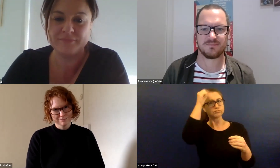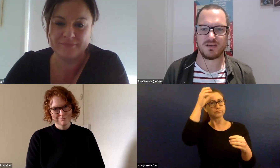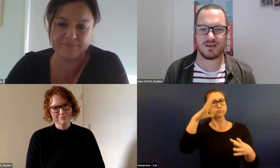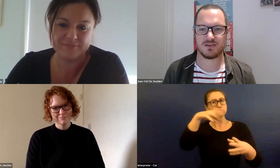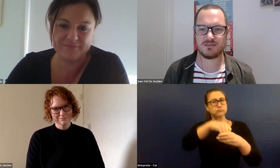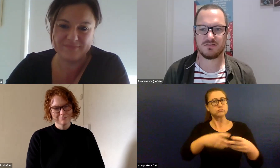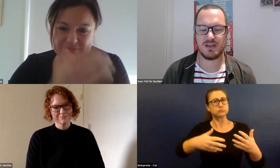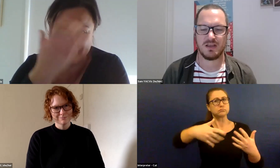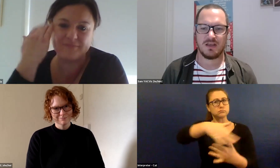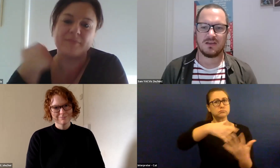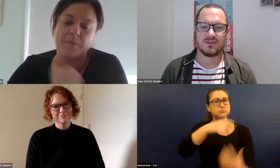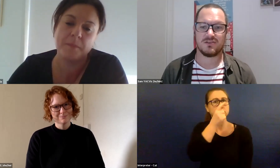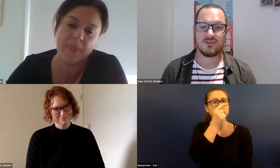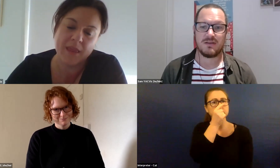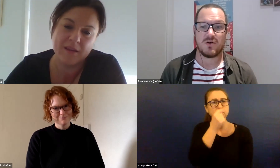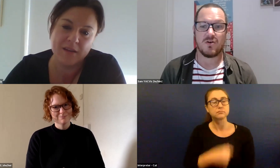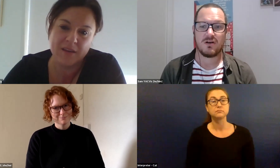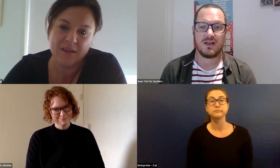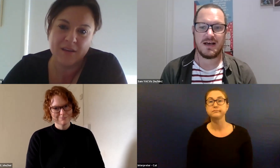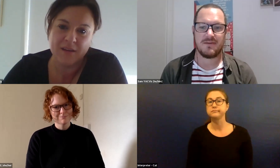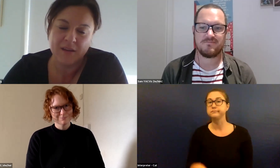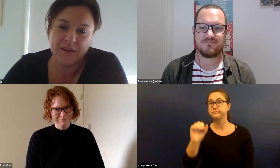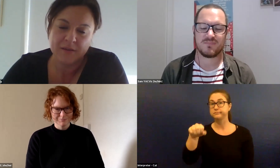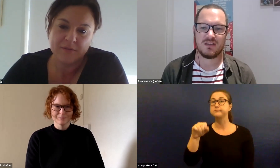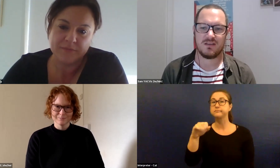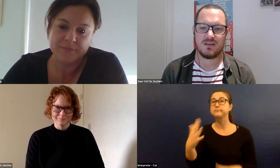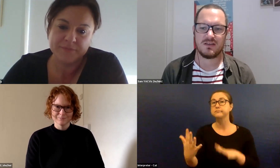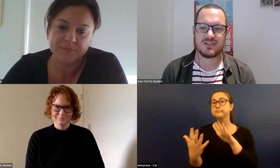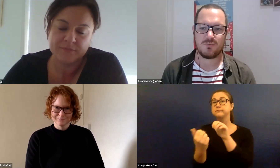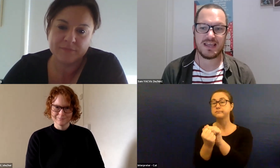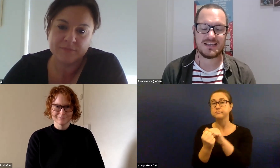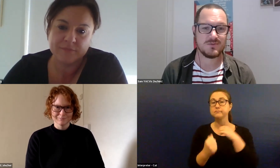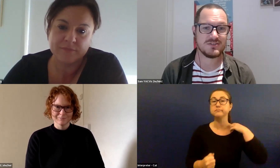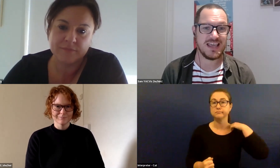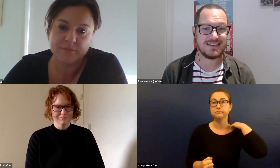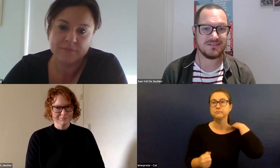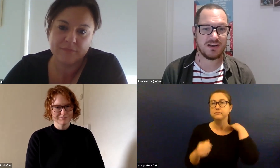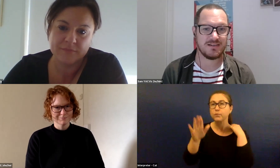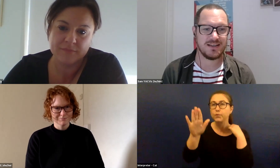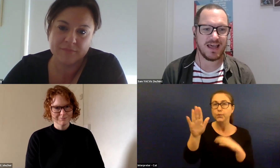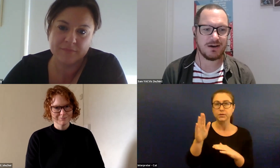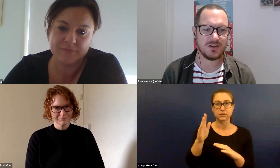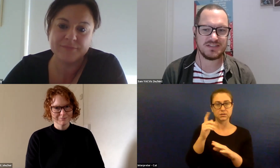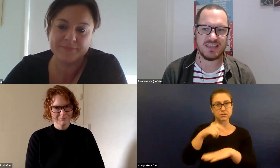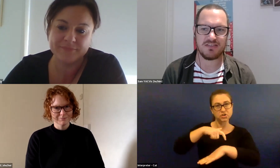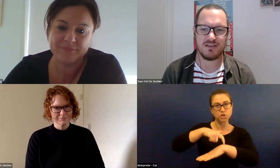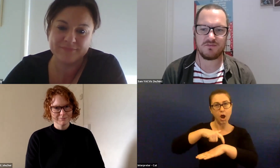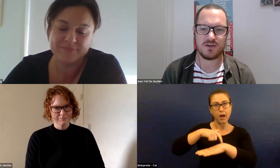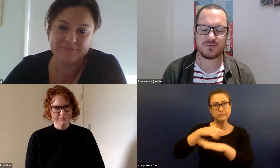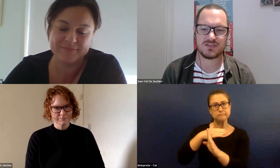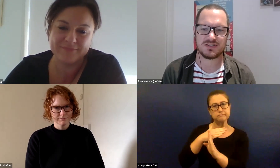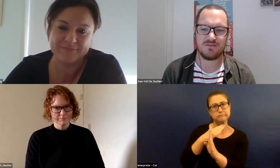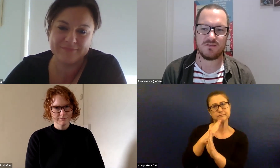Yeah, I couldn't agree more. So we're getting towards the end of our hour